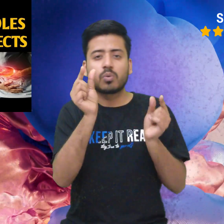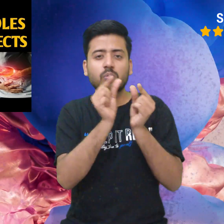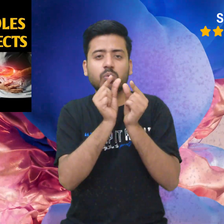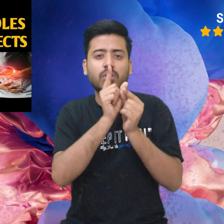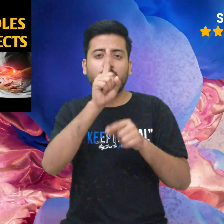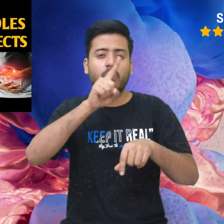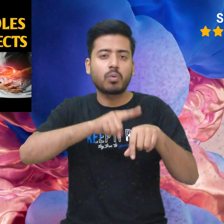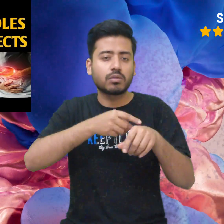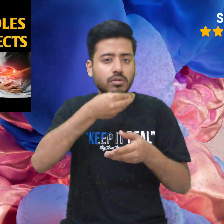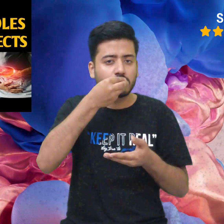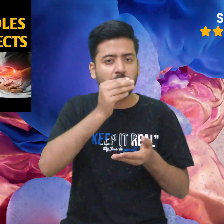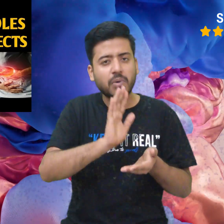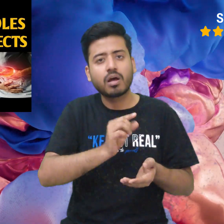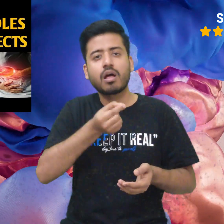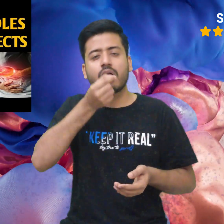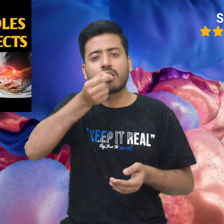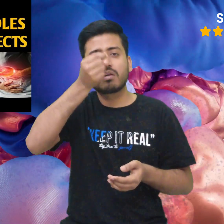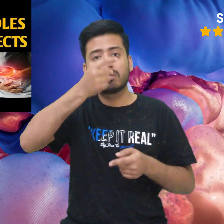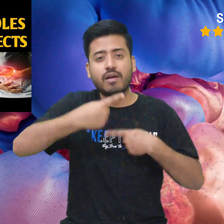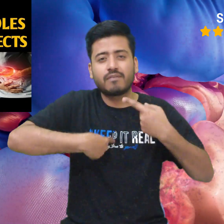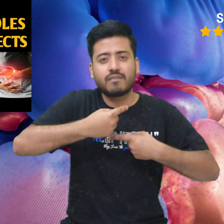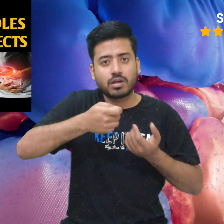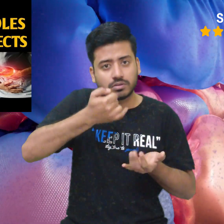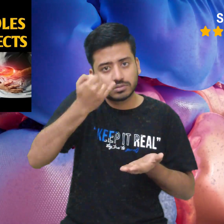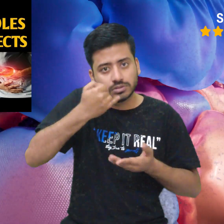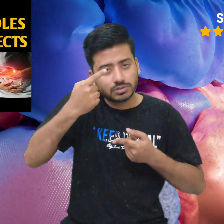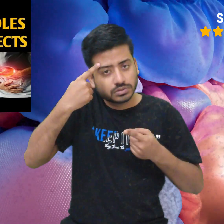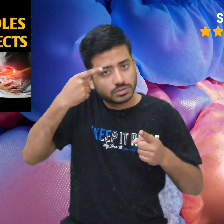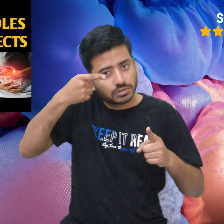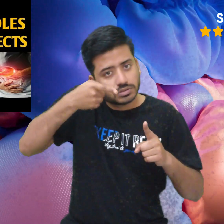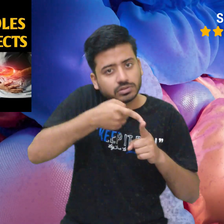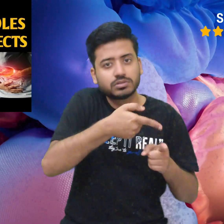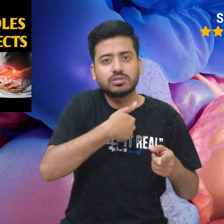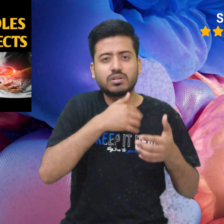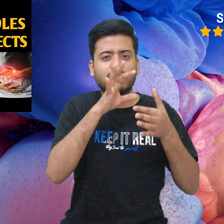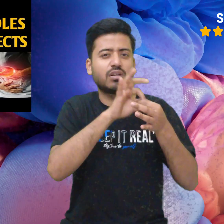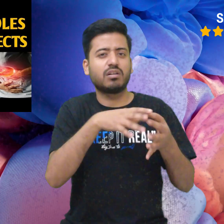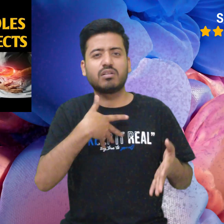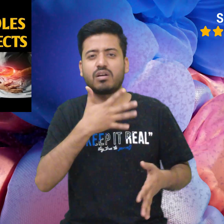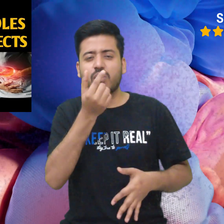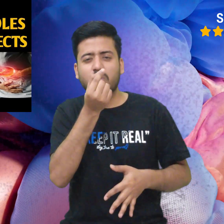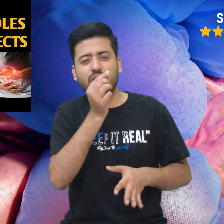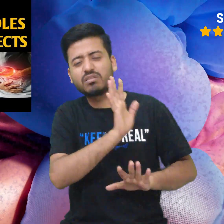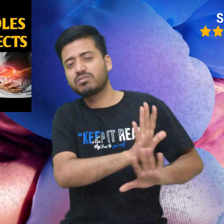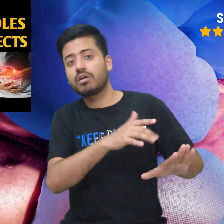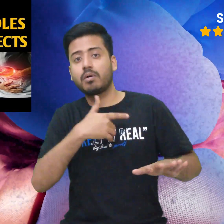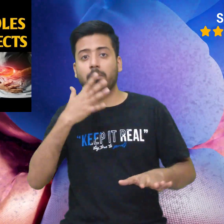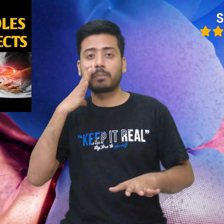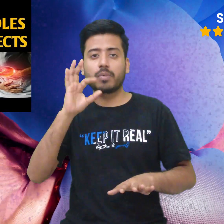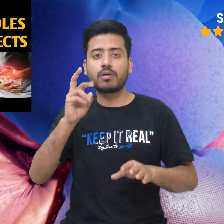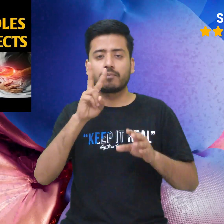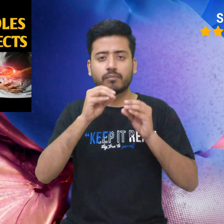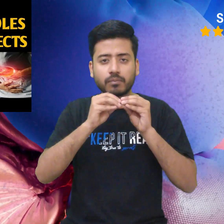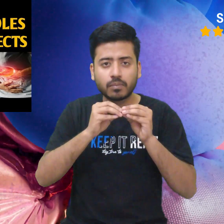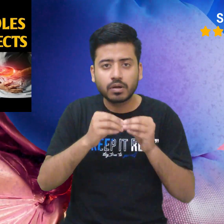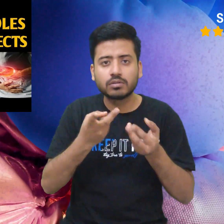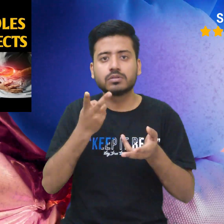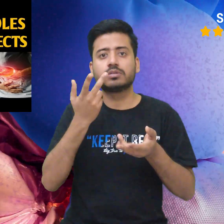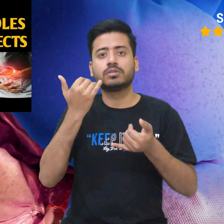often high in sodium and low in nutritional value, can contribute to the development of kidney stones. Ramen noodles' high sodium